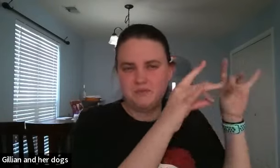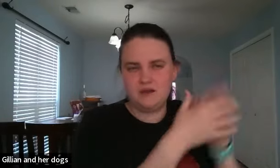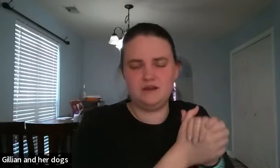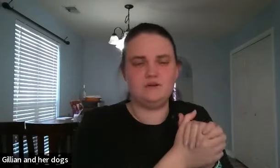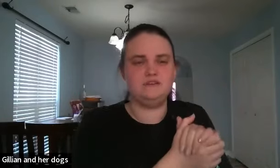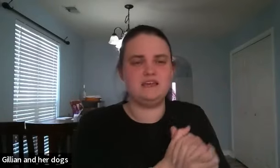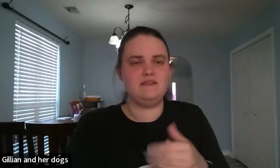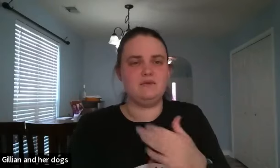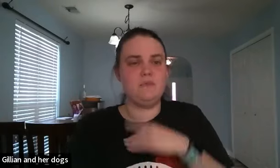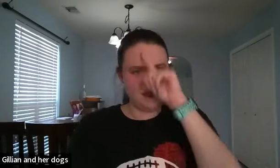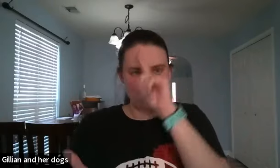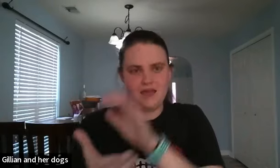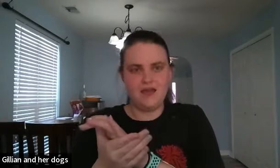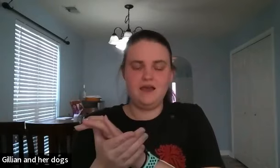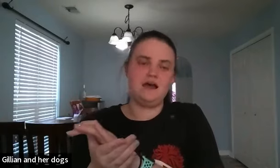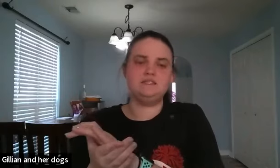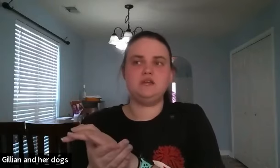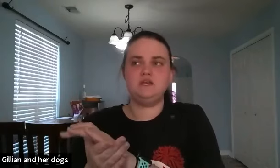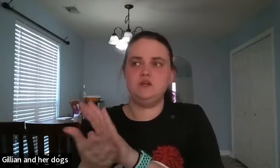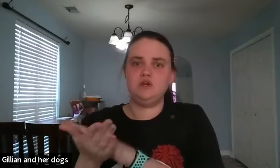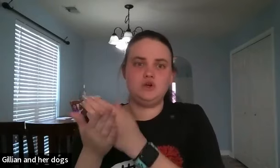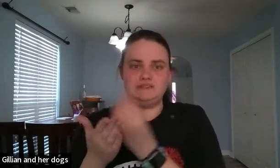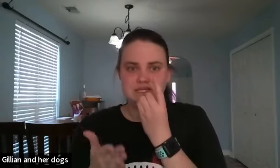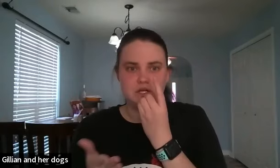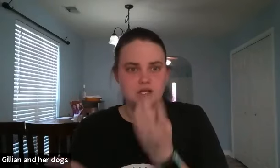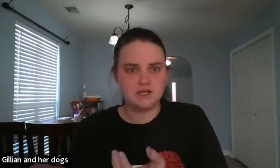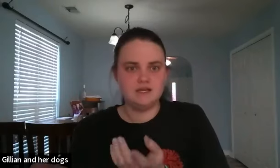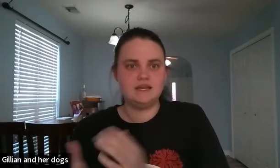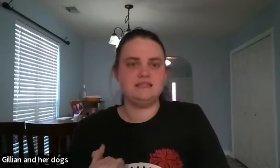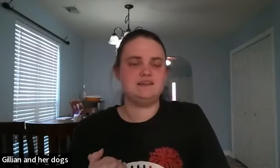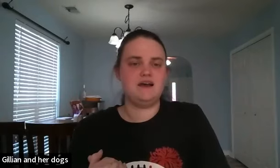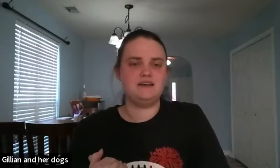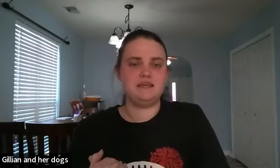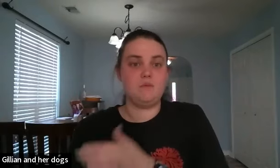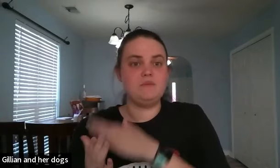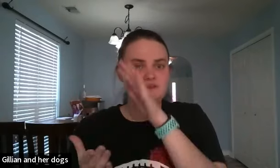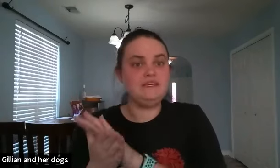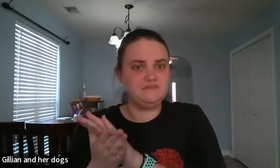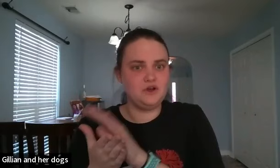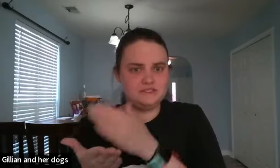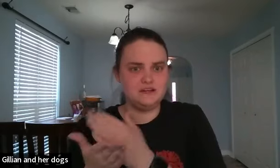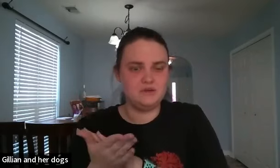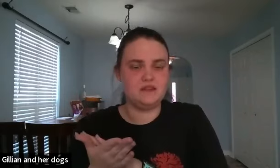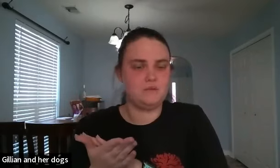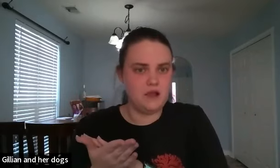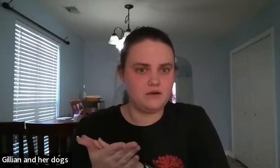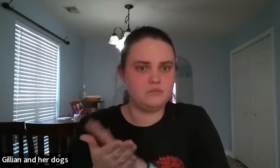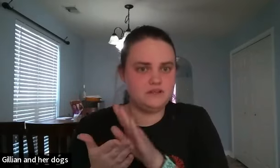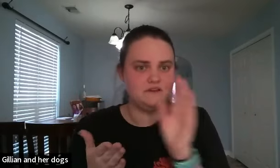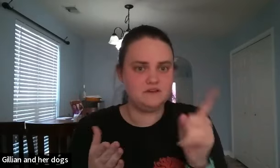on it. Or you're saying like, well, my husband cooked dinner. It's not saying, well, my belief cooked dinner. I'd be like, wow, a belief can cook